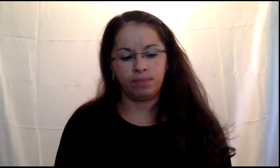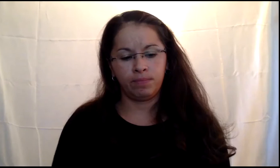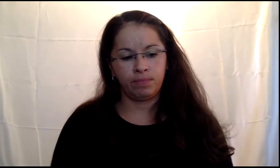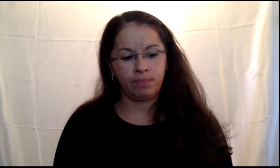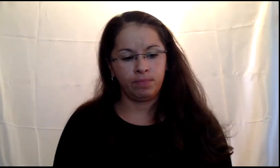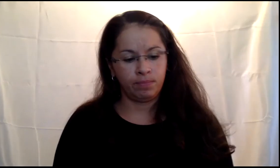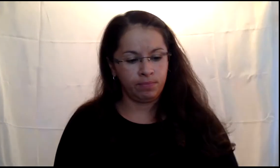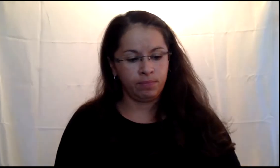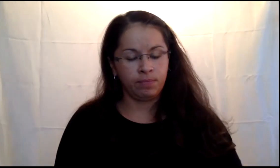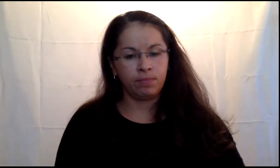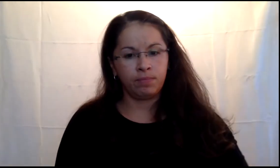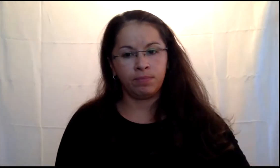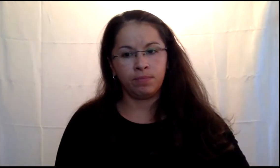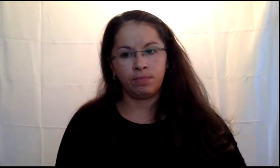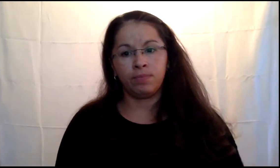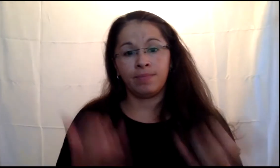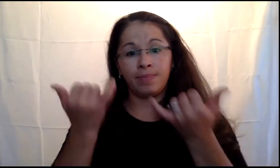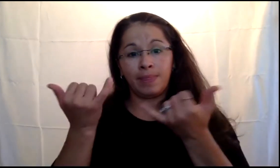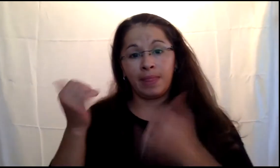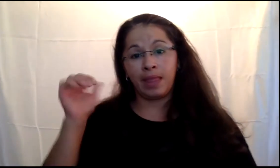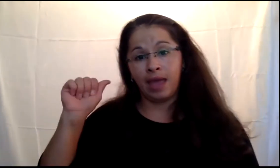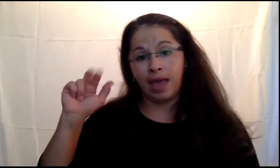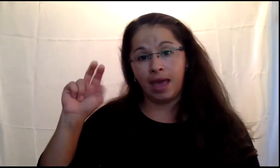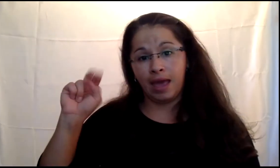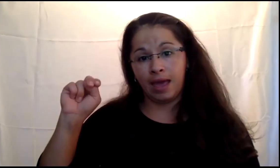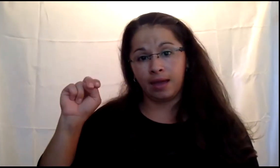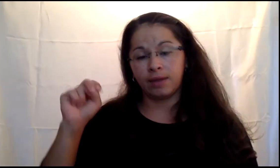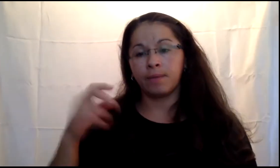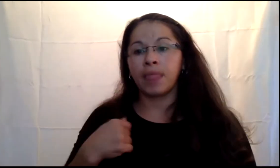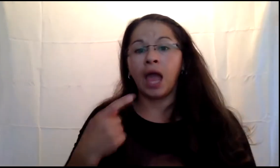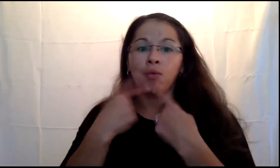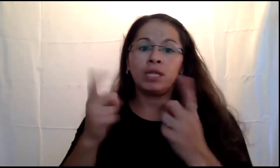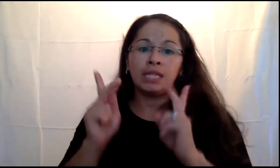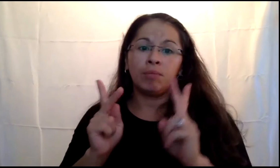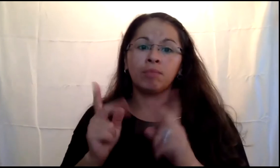Yeah, and I'd just like to say, I tell my students, it's just Thursday. so